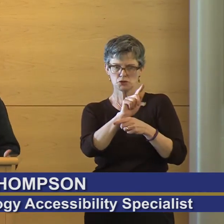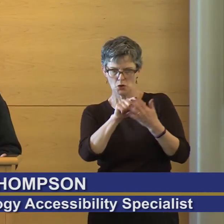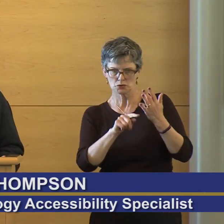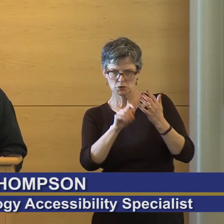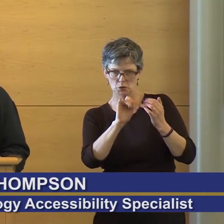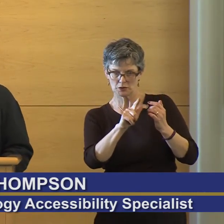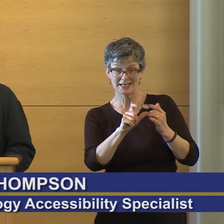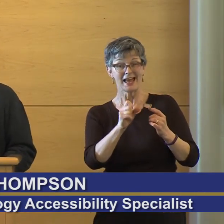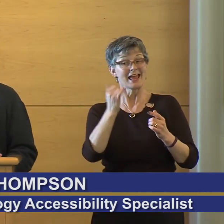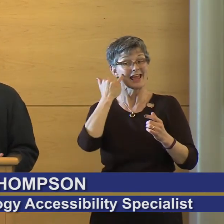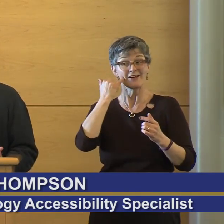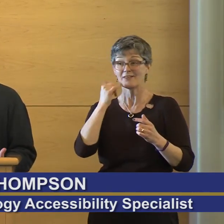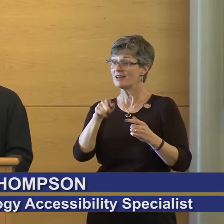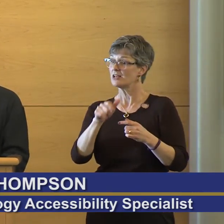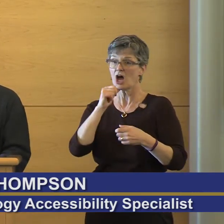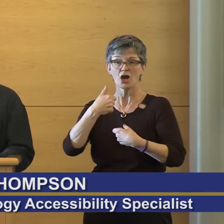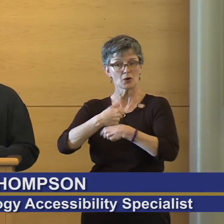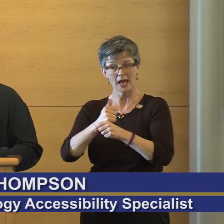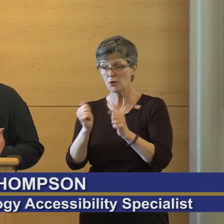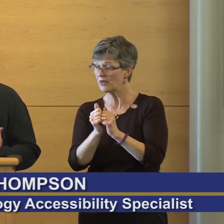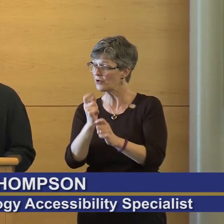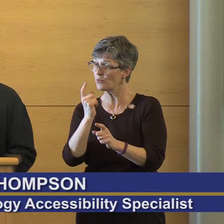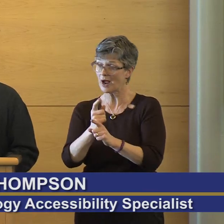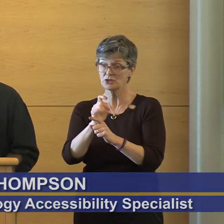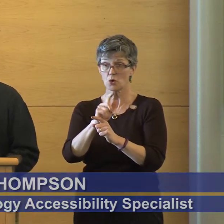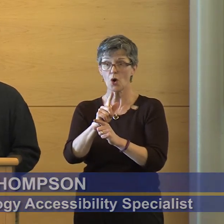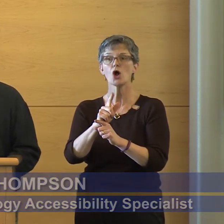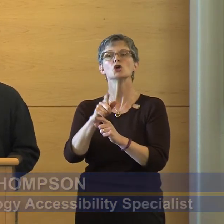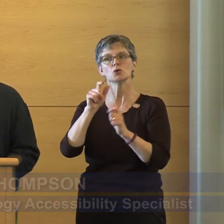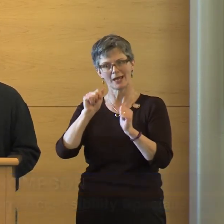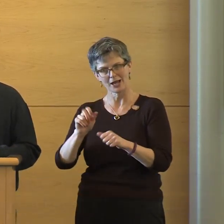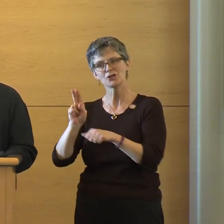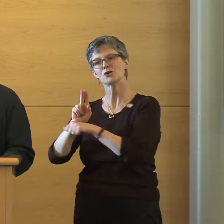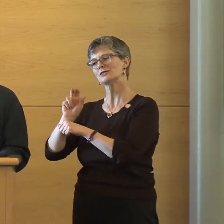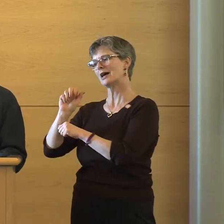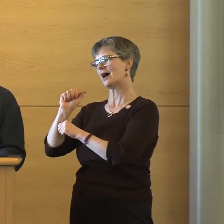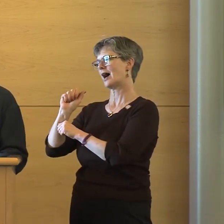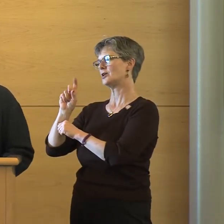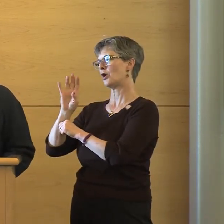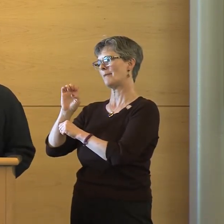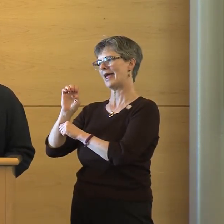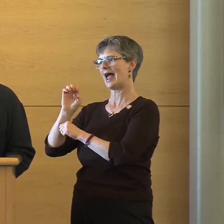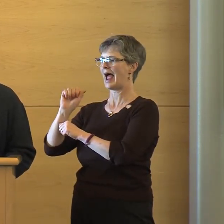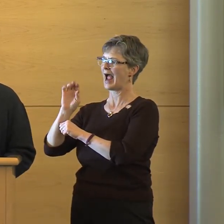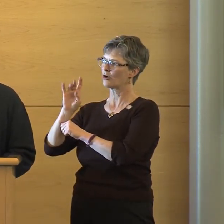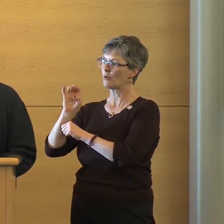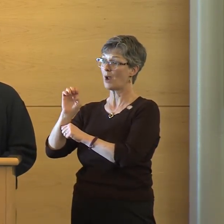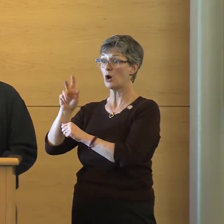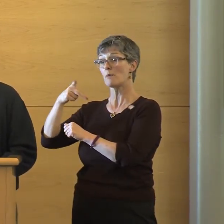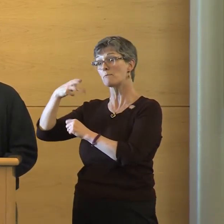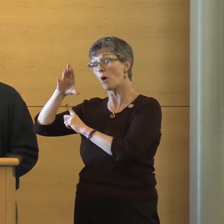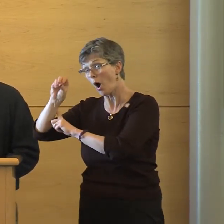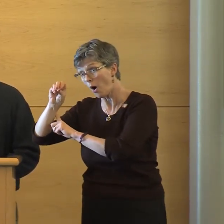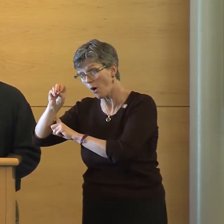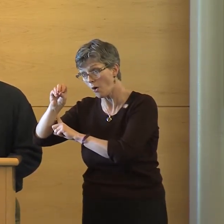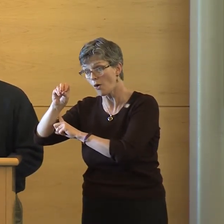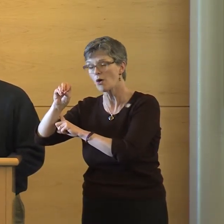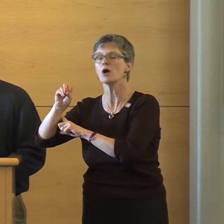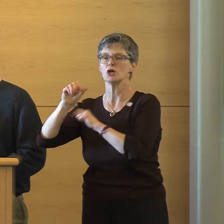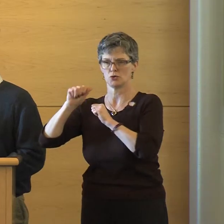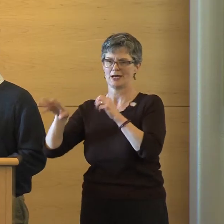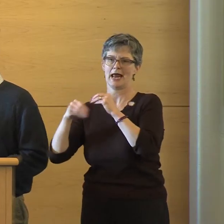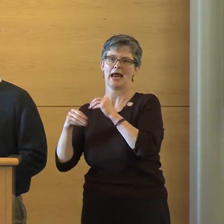for 16 years, but you can fix inaccessible PDFs after the fact using Adobe